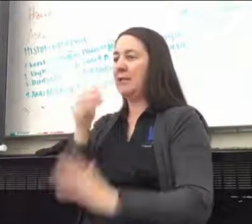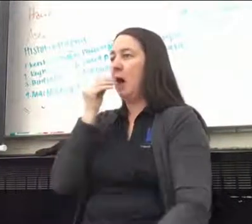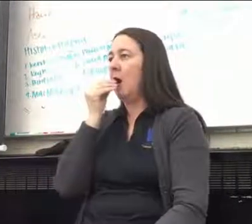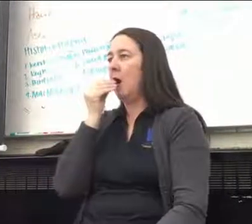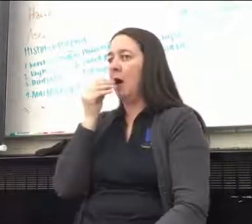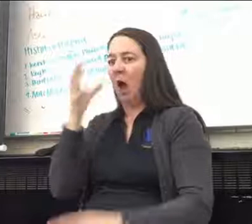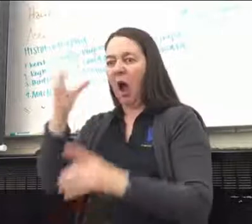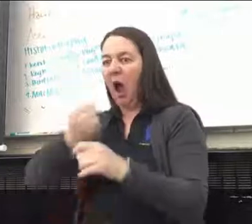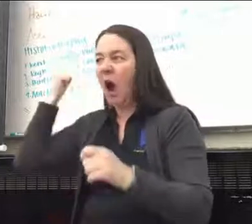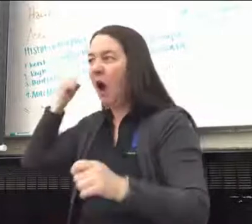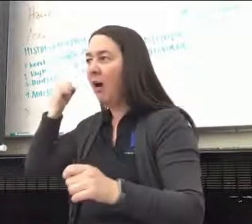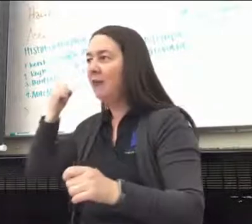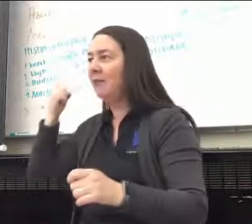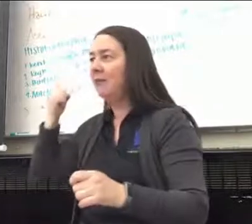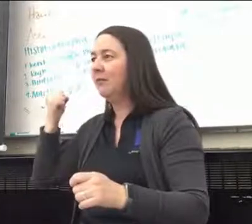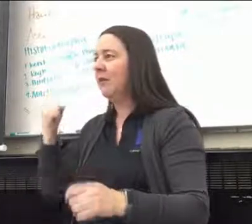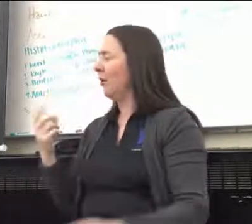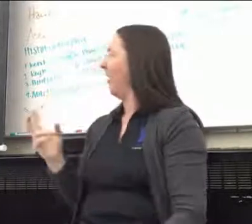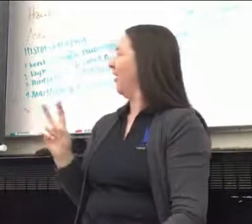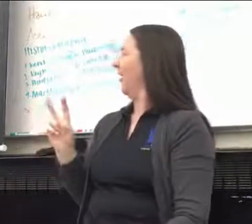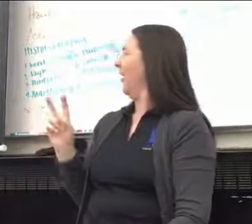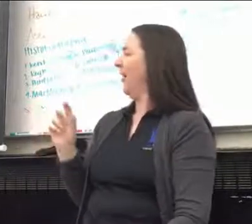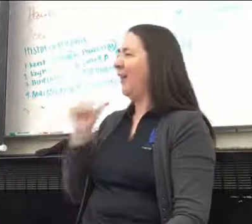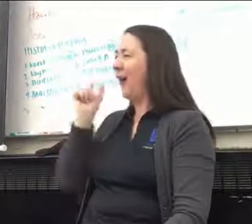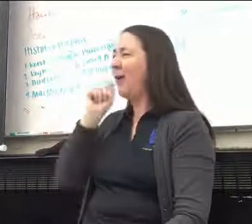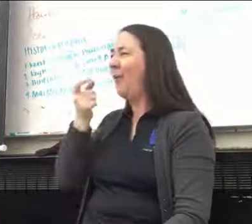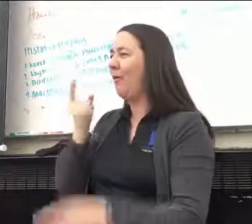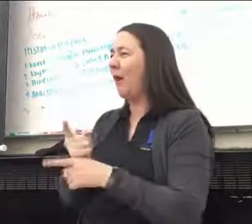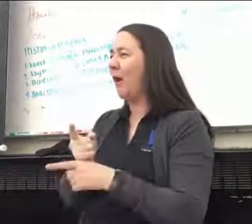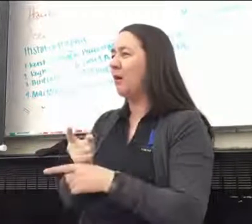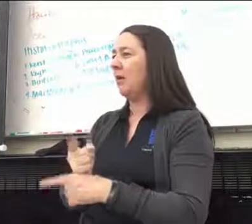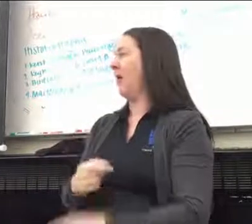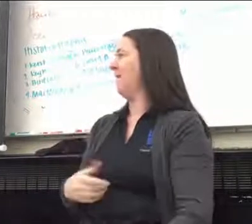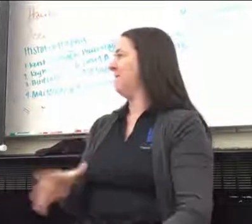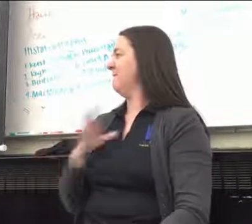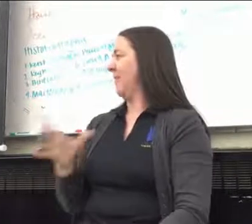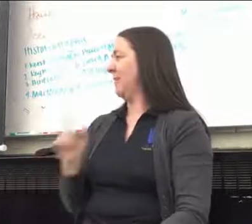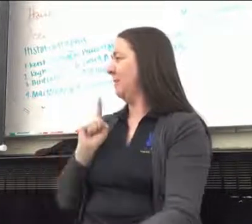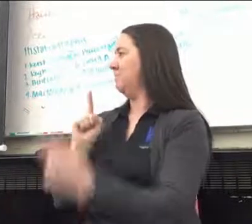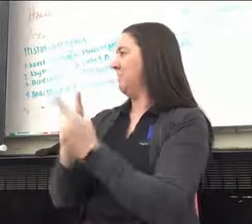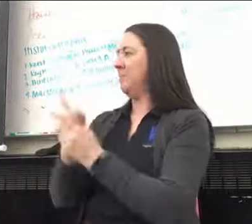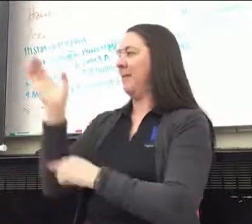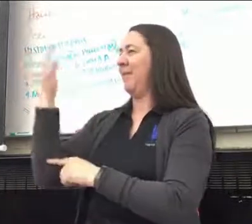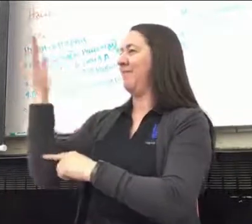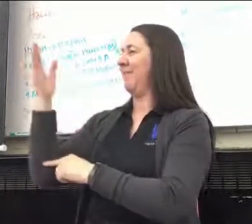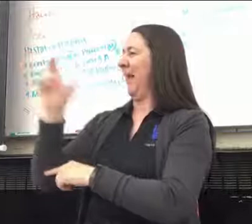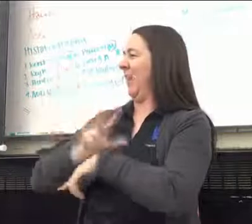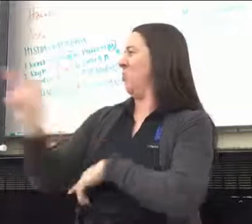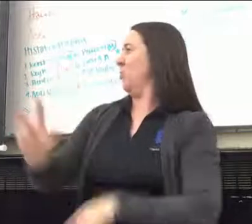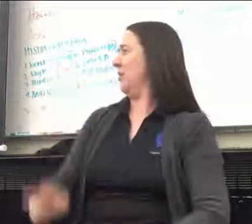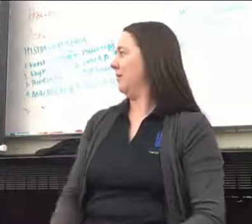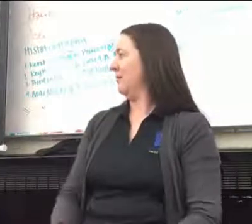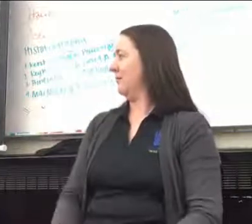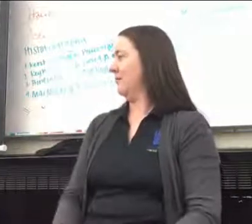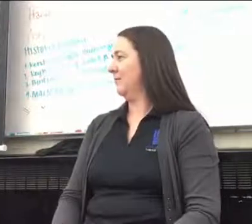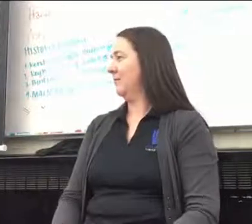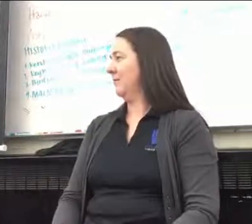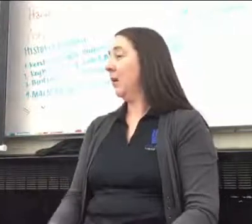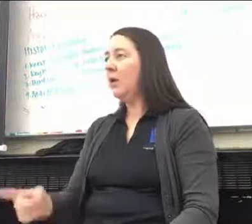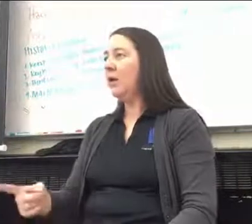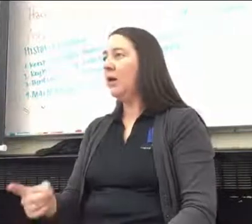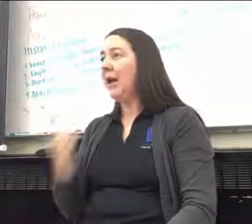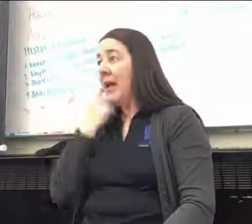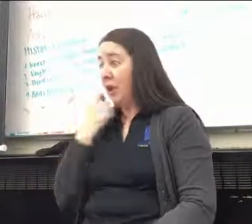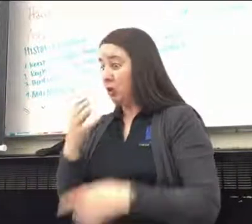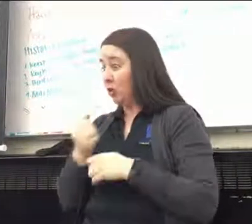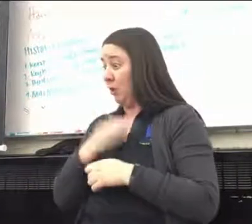Okay? Not cool, right? Not So you go up to that person and you say, meet me at the flagpole at 3 p.m. Wait, you took my Oreos. Yeah,